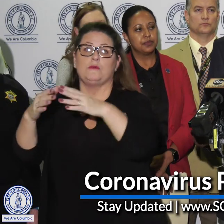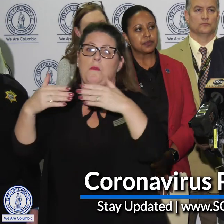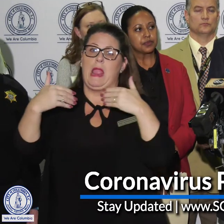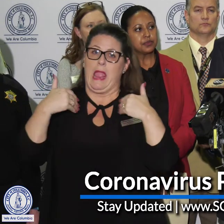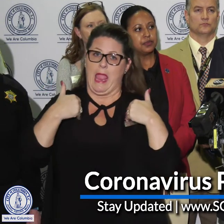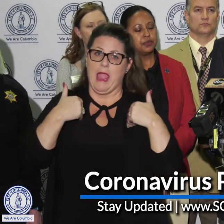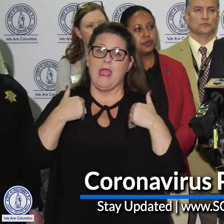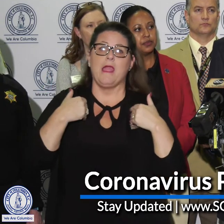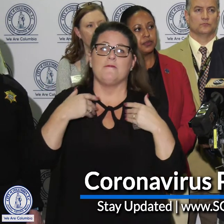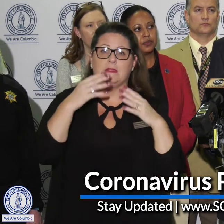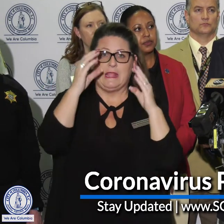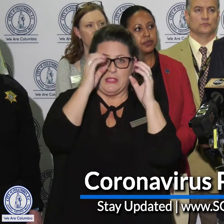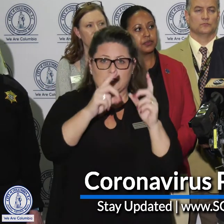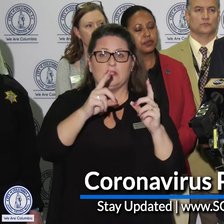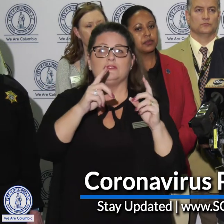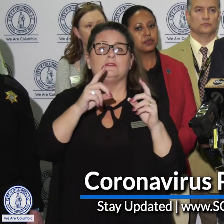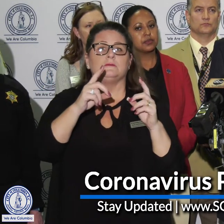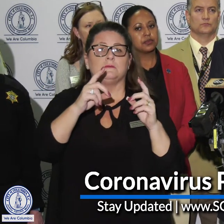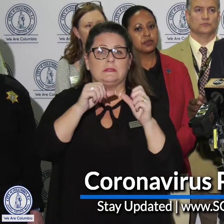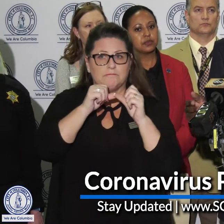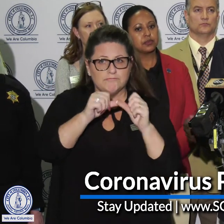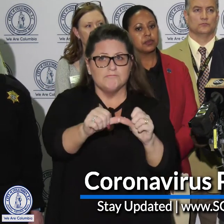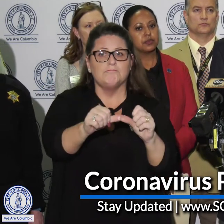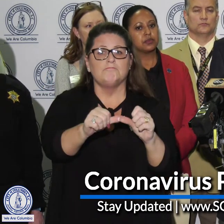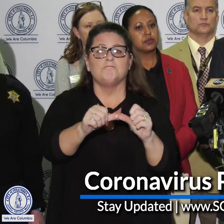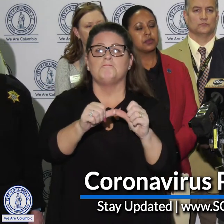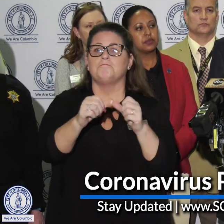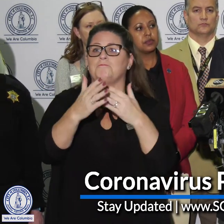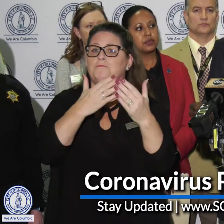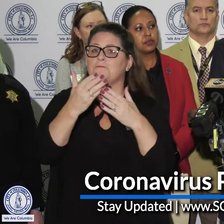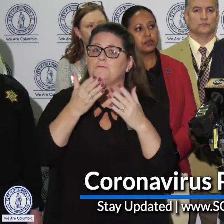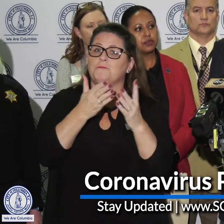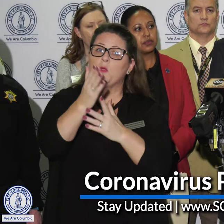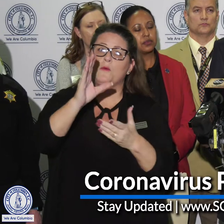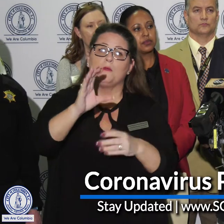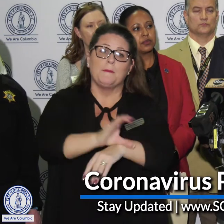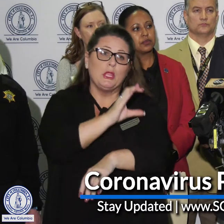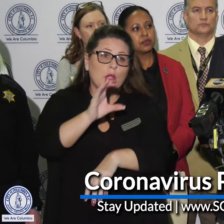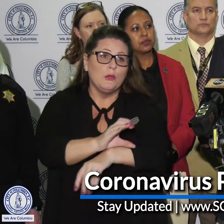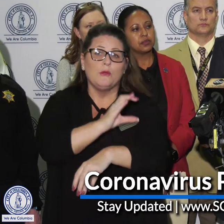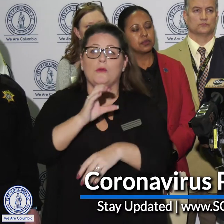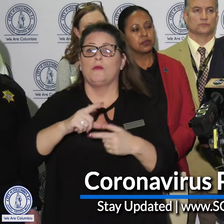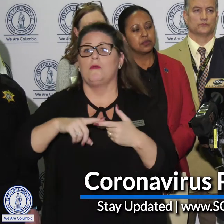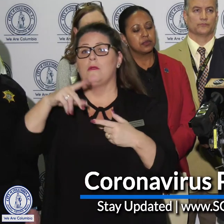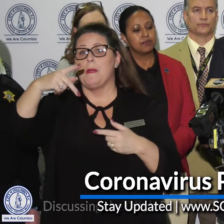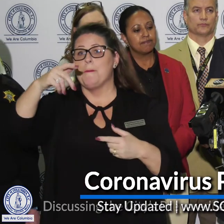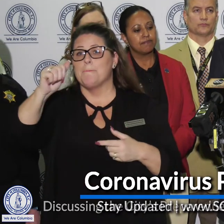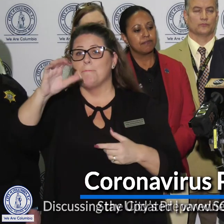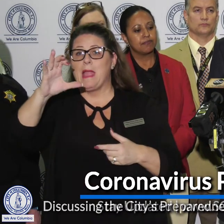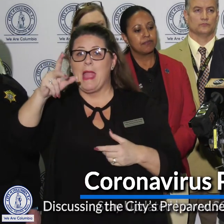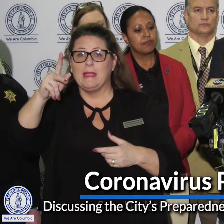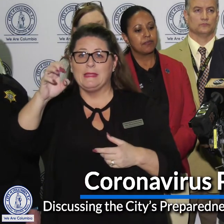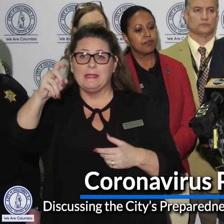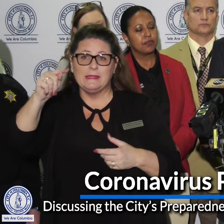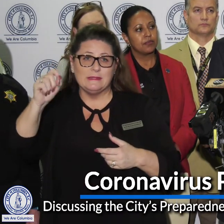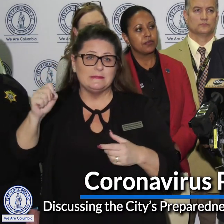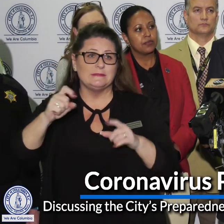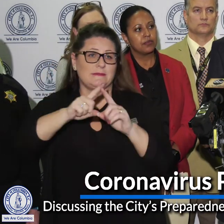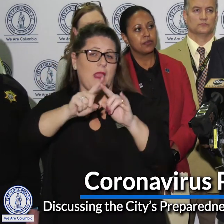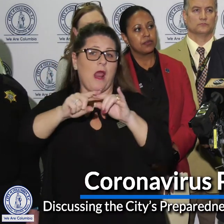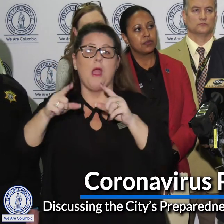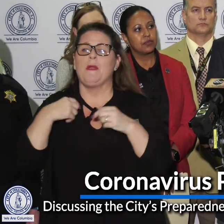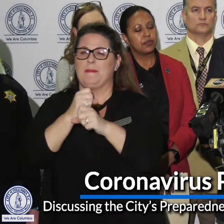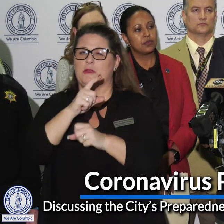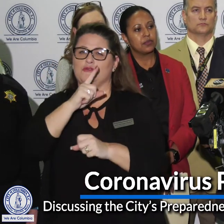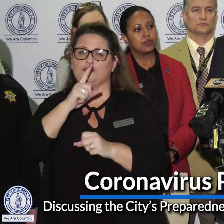education can continue differently, whether that's with computers, whether that's with packets, and so forth. So we're having those things in